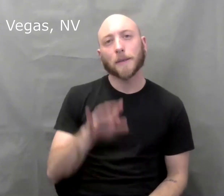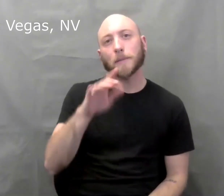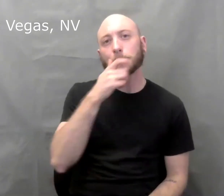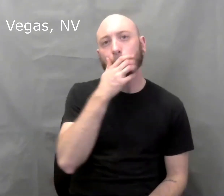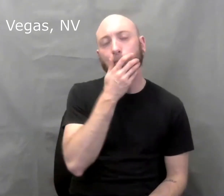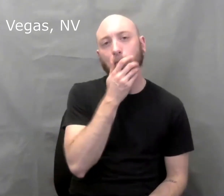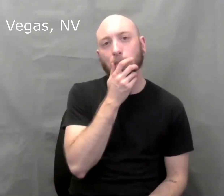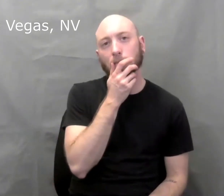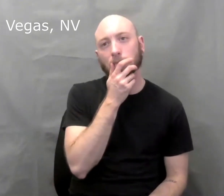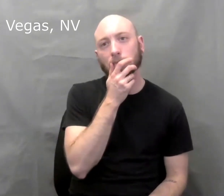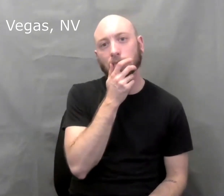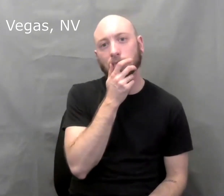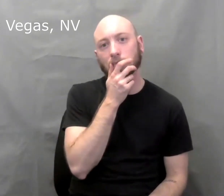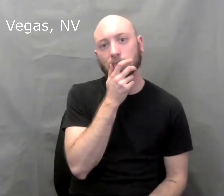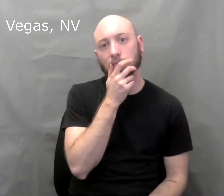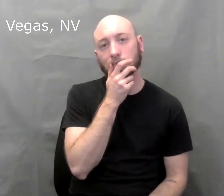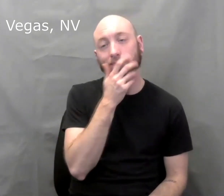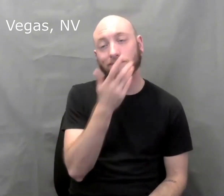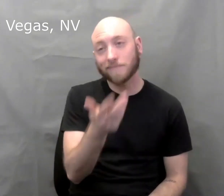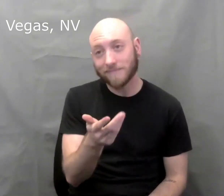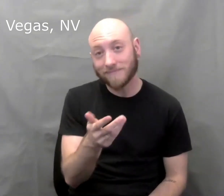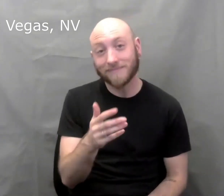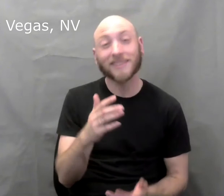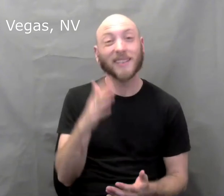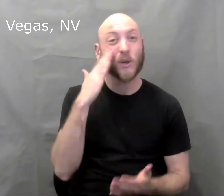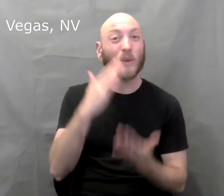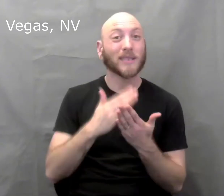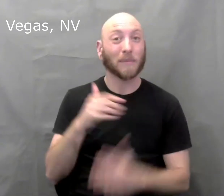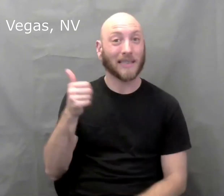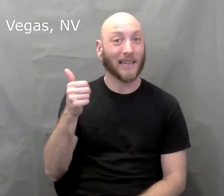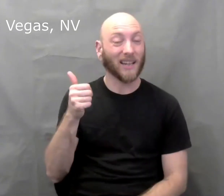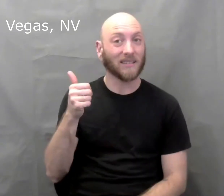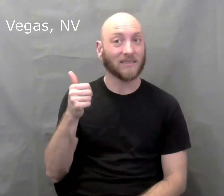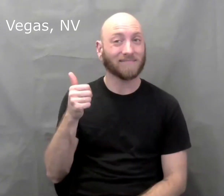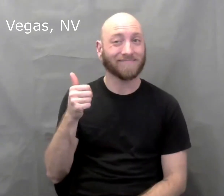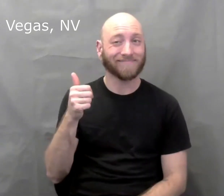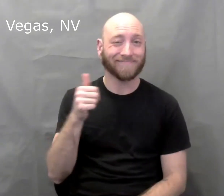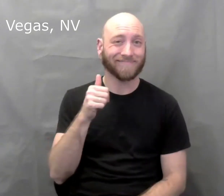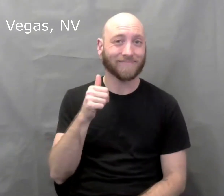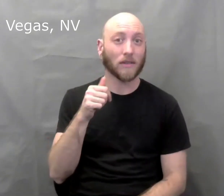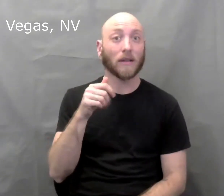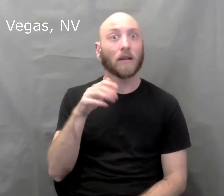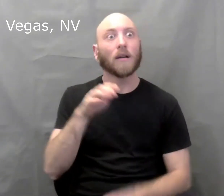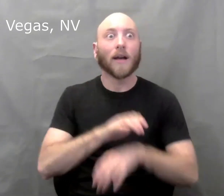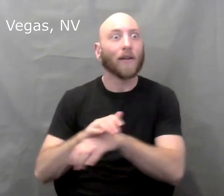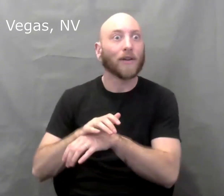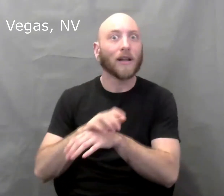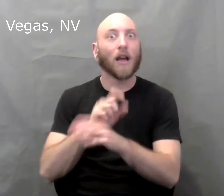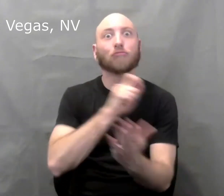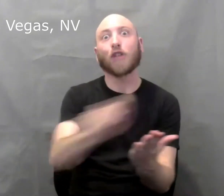I still don't do a perfect 10-step. I don't write it out every night. I